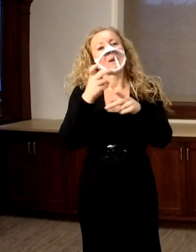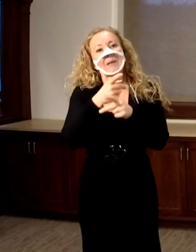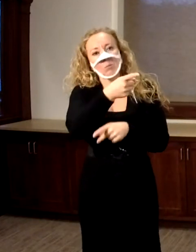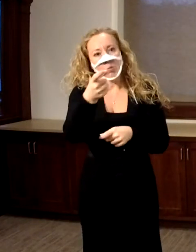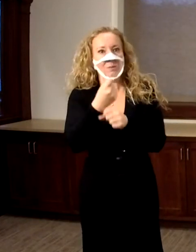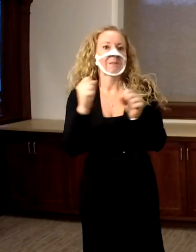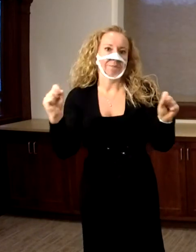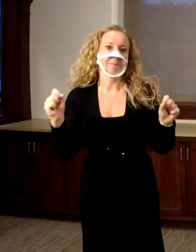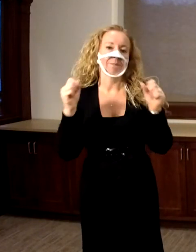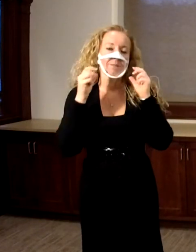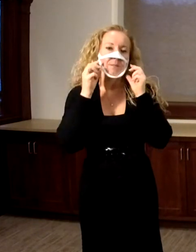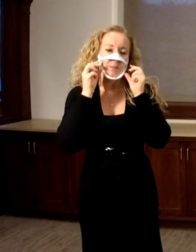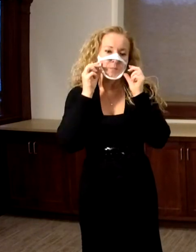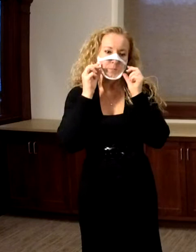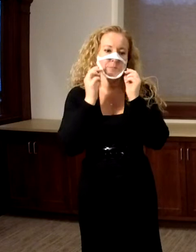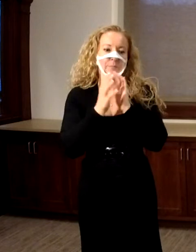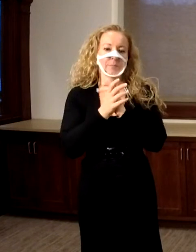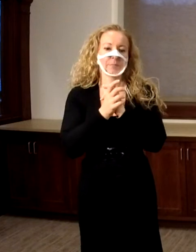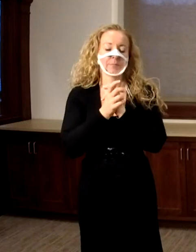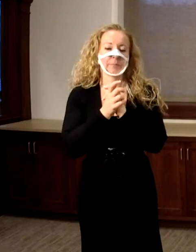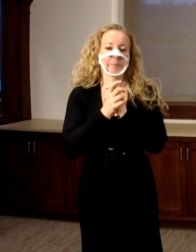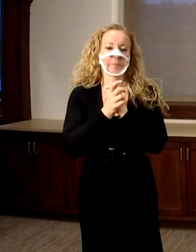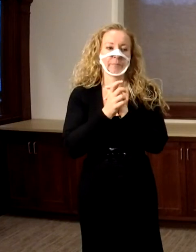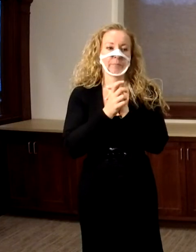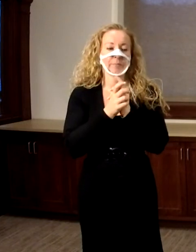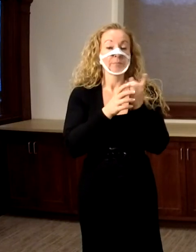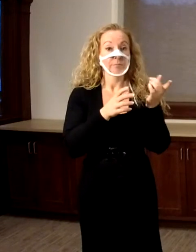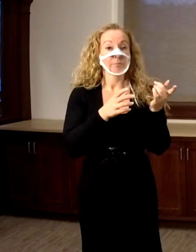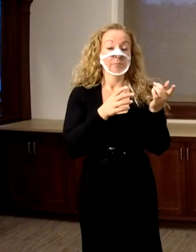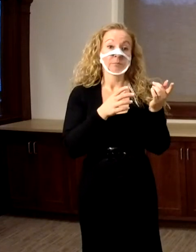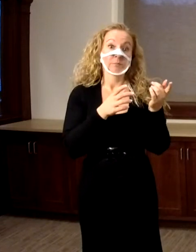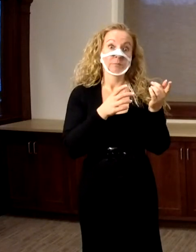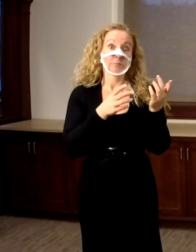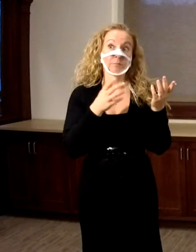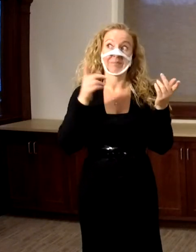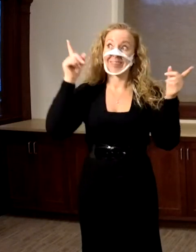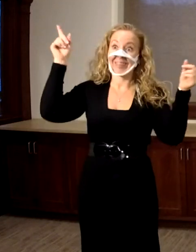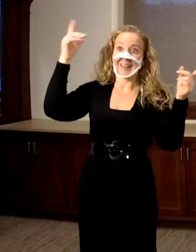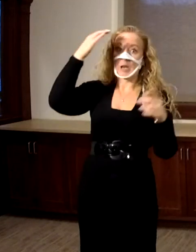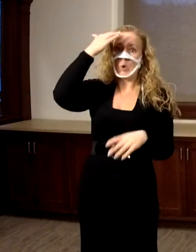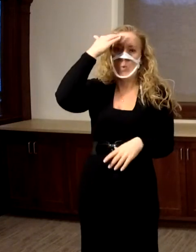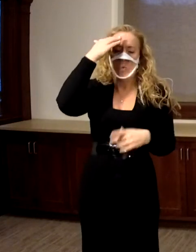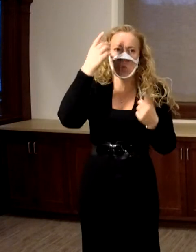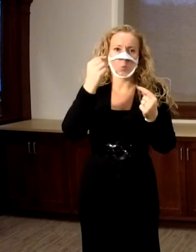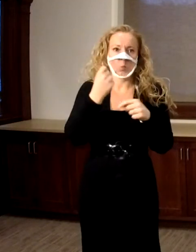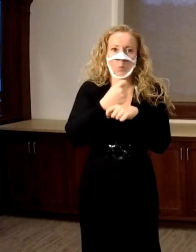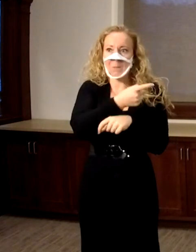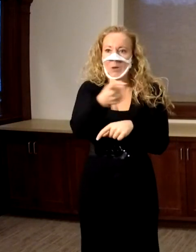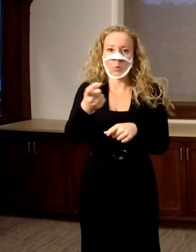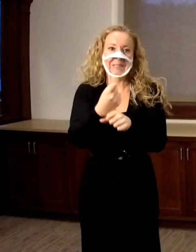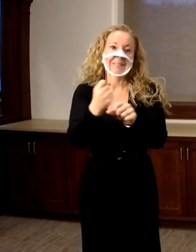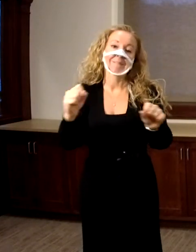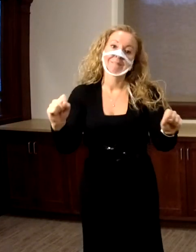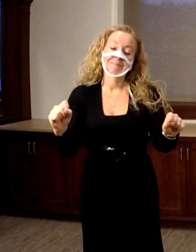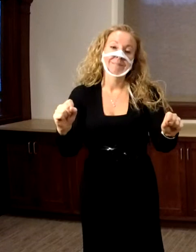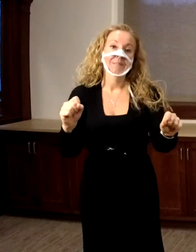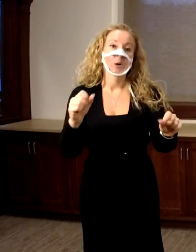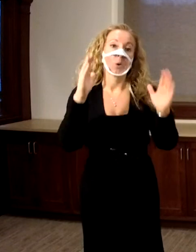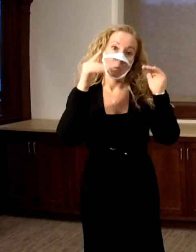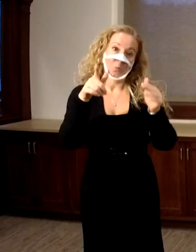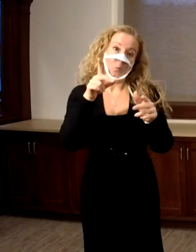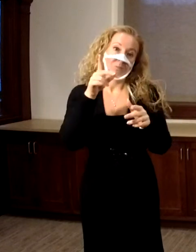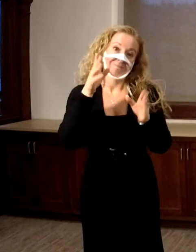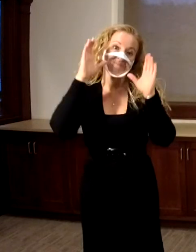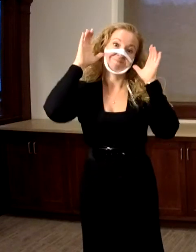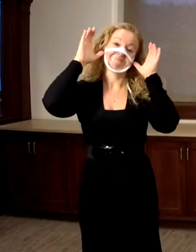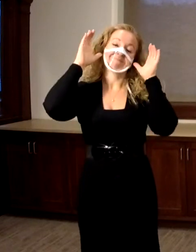people safe. And they know what can be done to keep people safe, and we just hope people will be able to follow that.